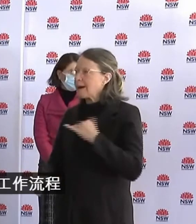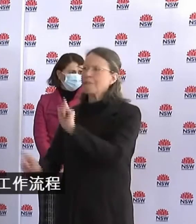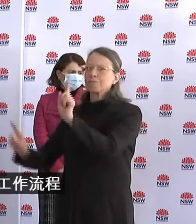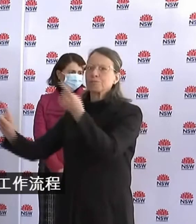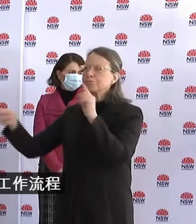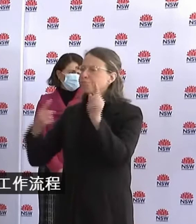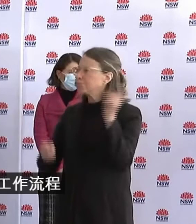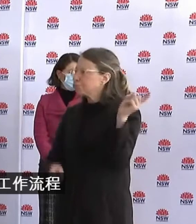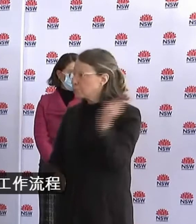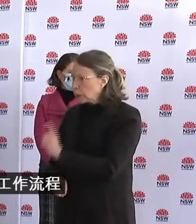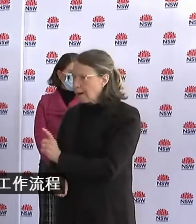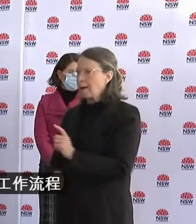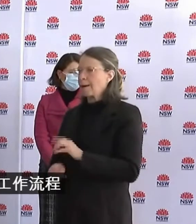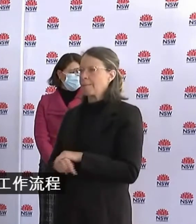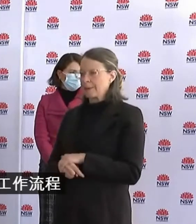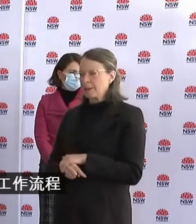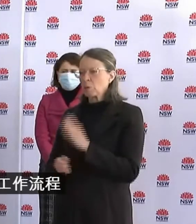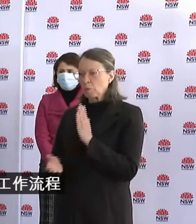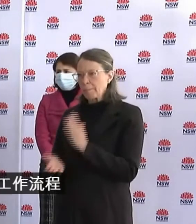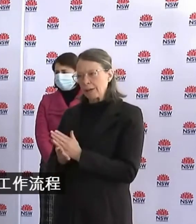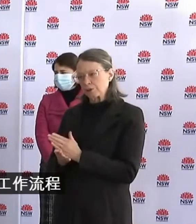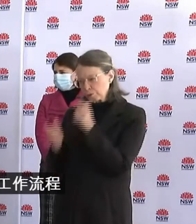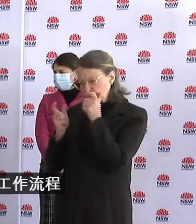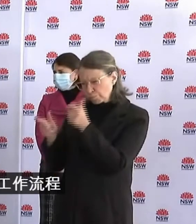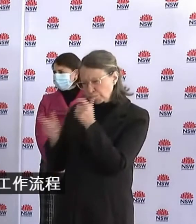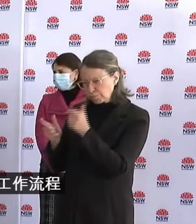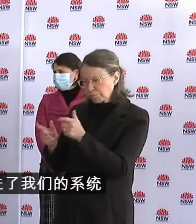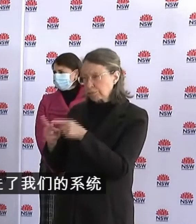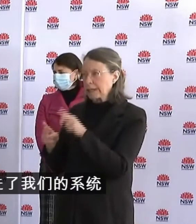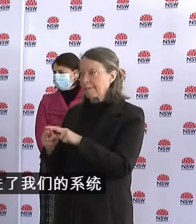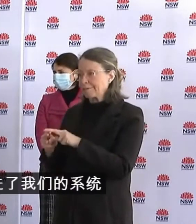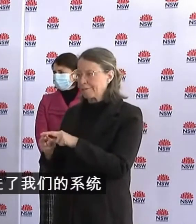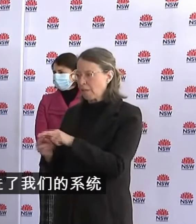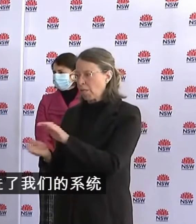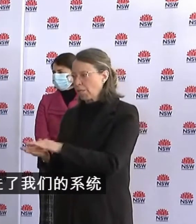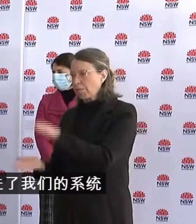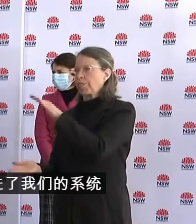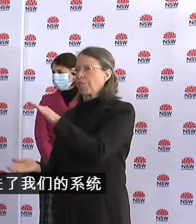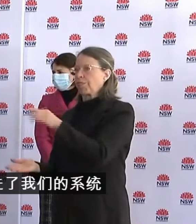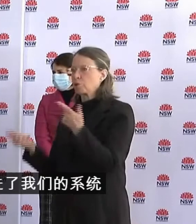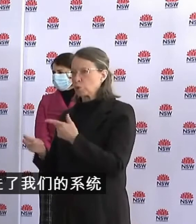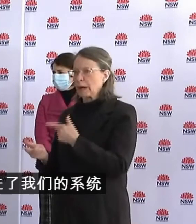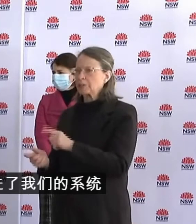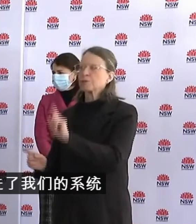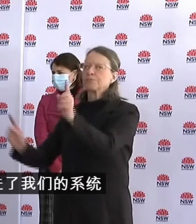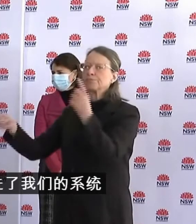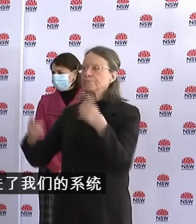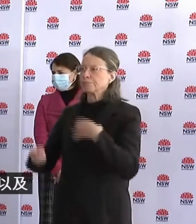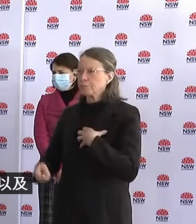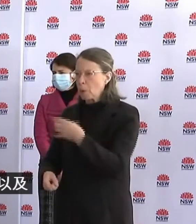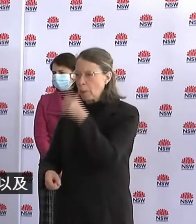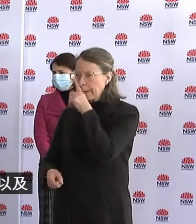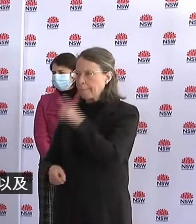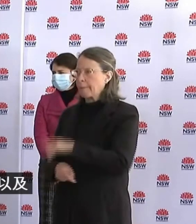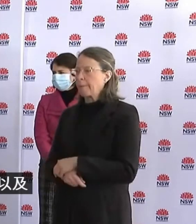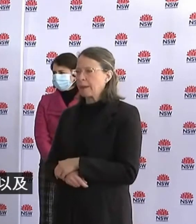the day. We keep very close tab on that workload. We've got, throughout this pandemic, we've improved our systems for getting on